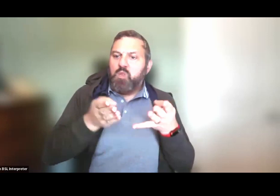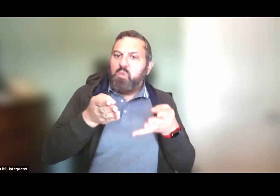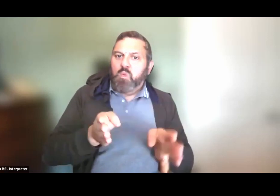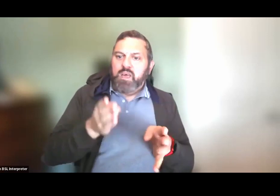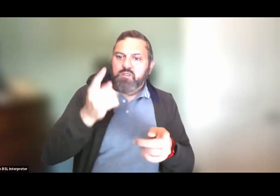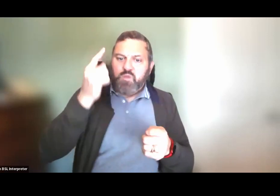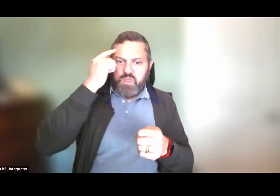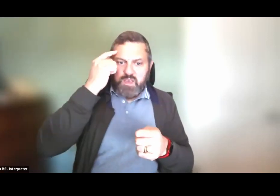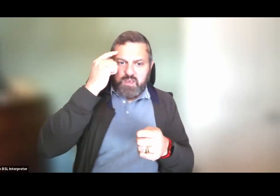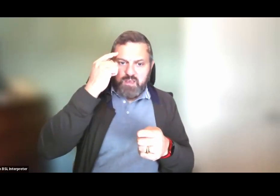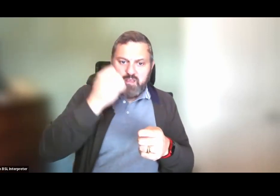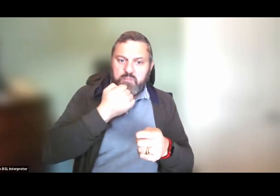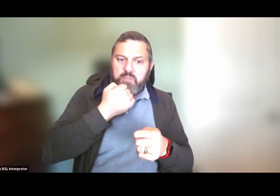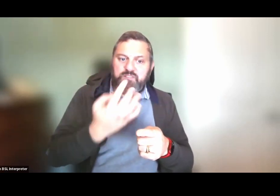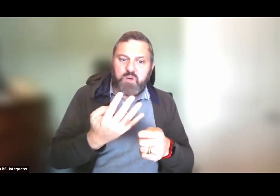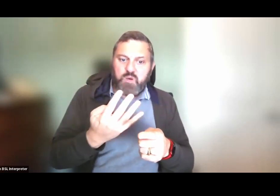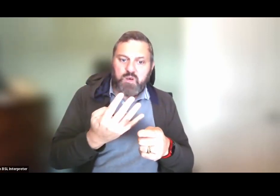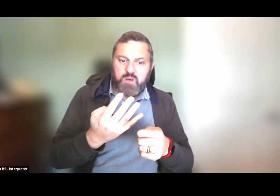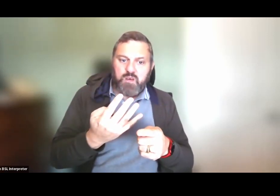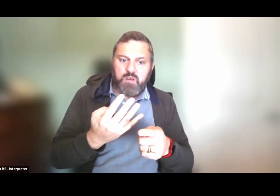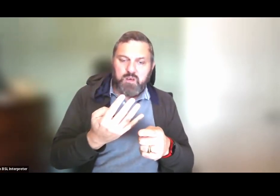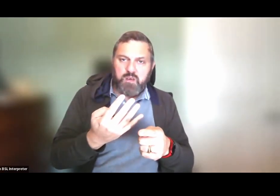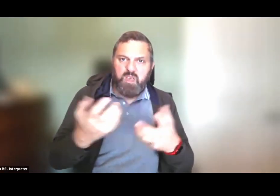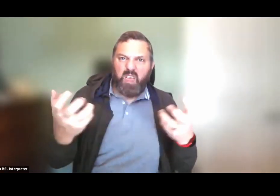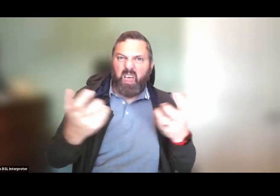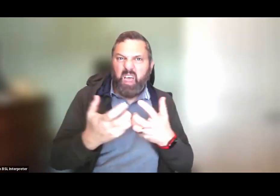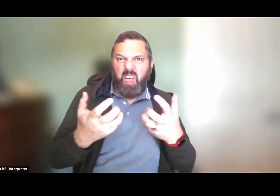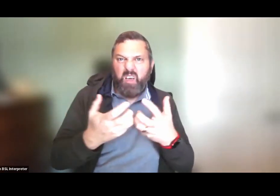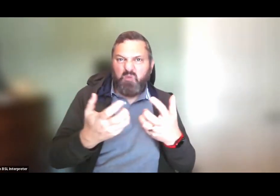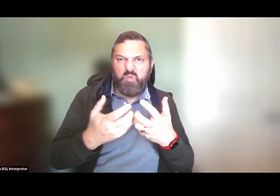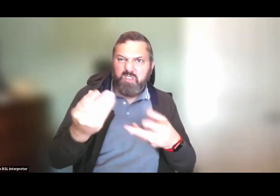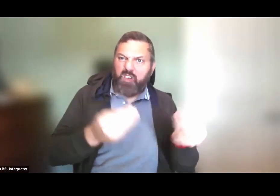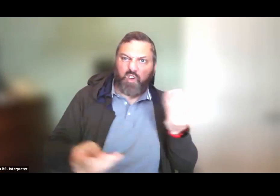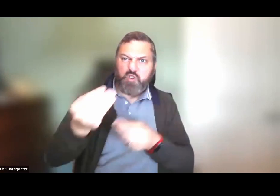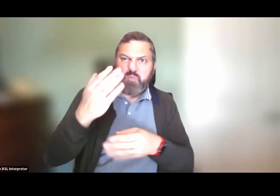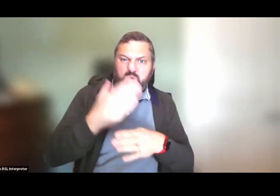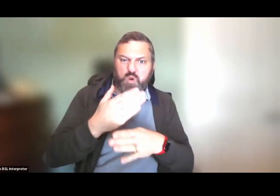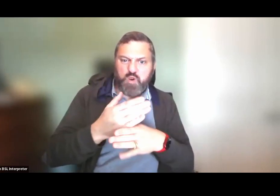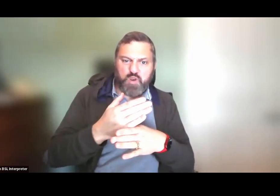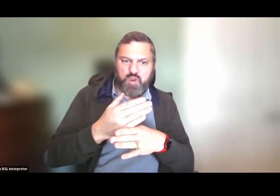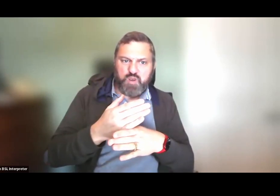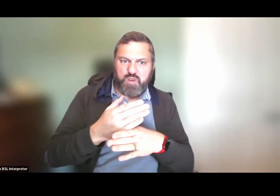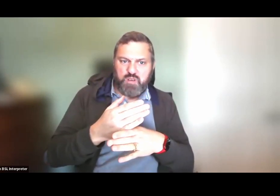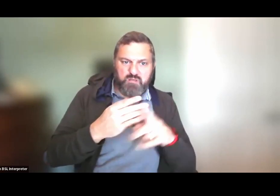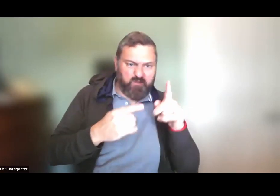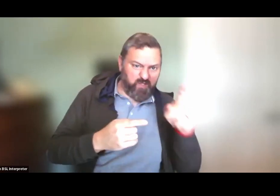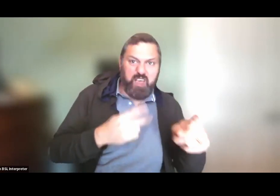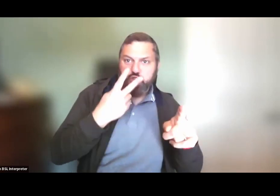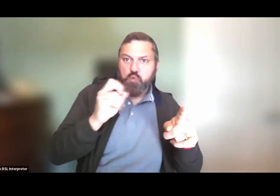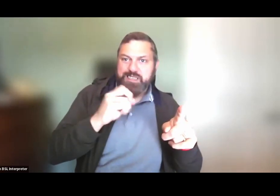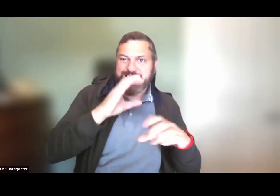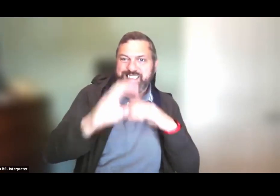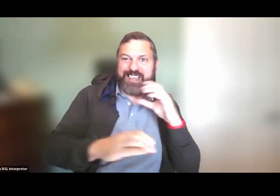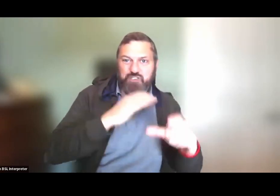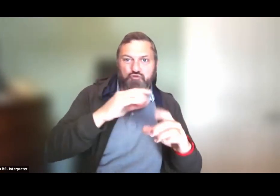century economist, number 4, how do we think the economy actually works? Now, if we adopt the 20th century models and think